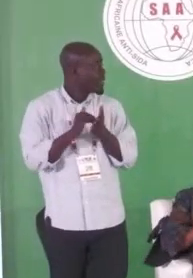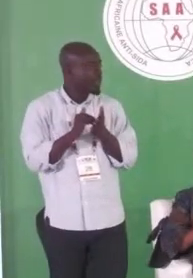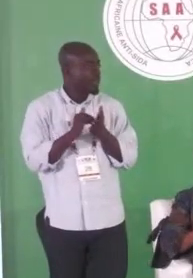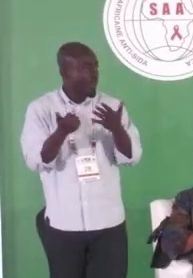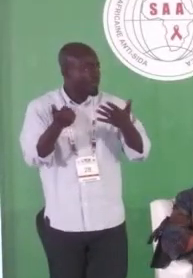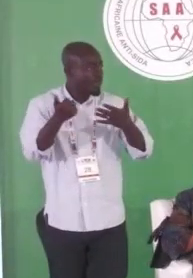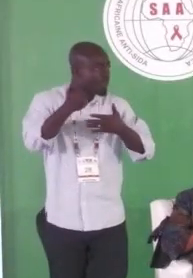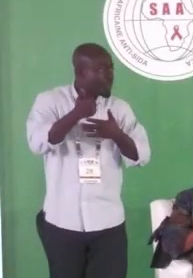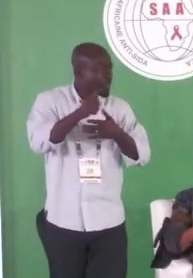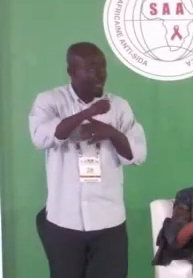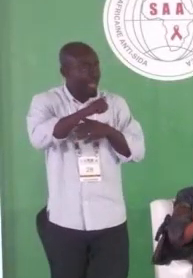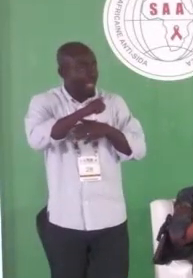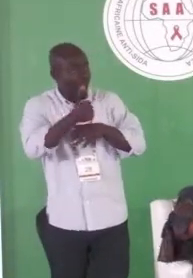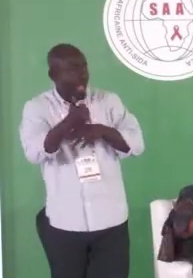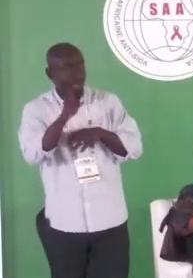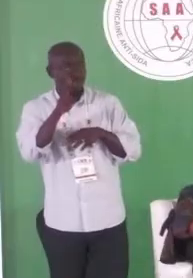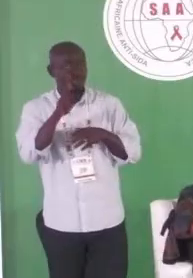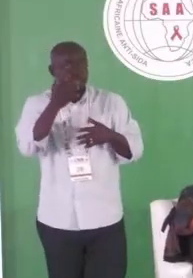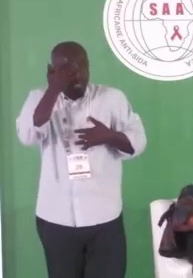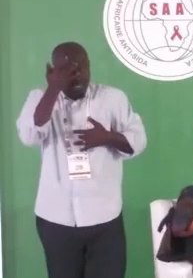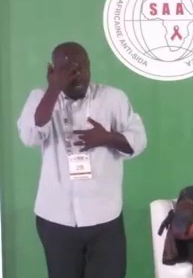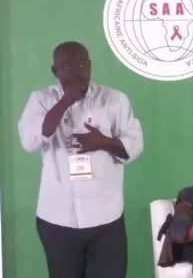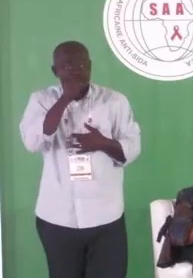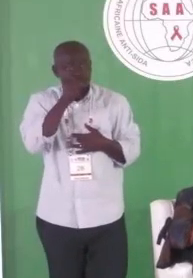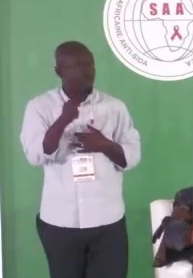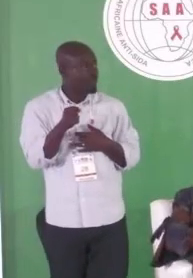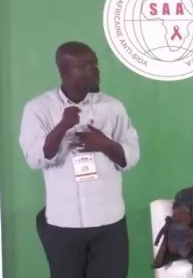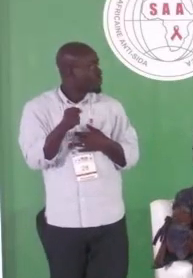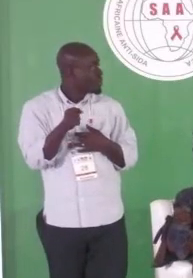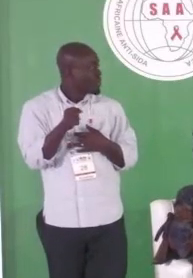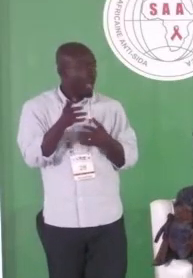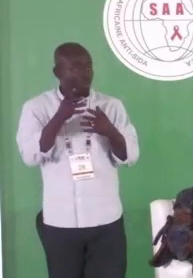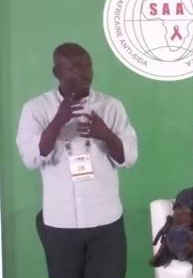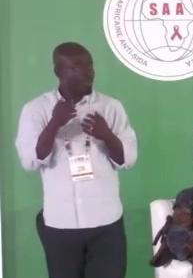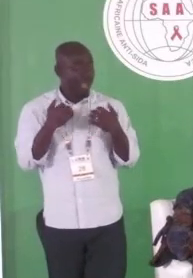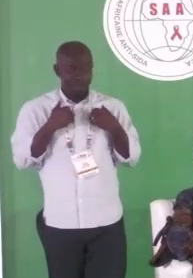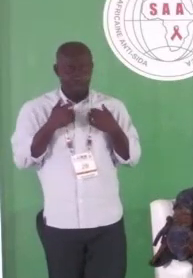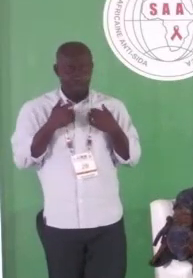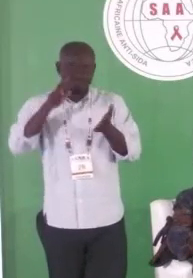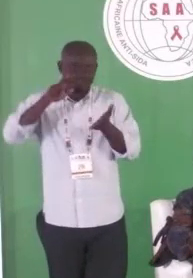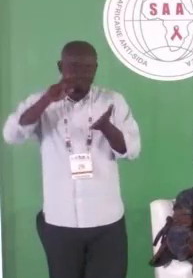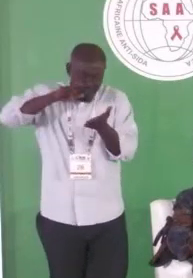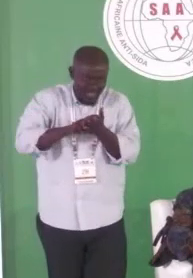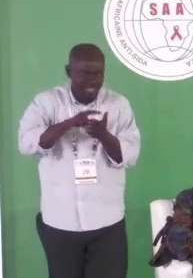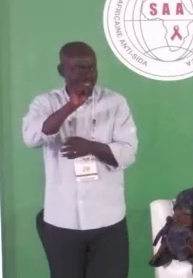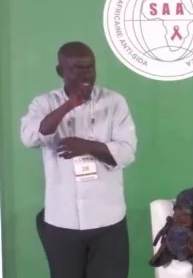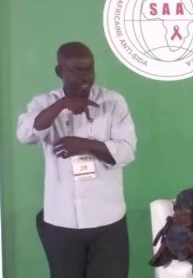improve in the other two diseases. I'm sure we also want to get some certification in syphilis and